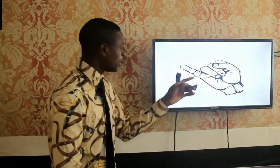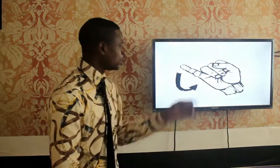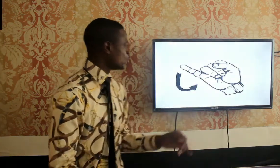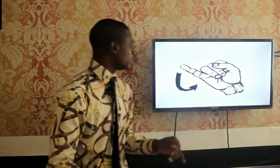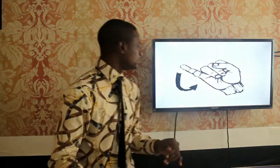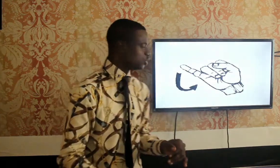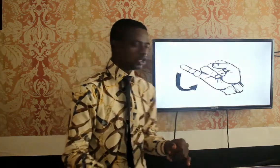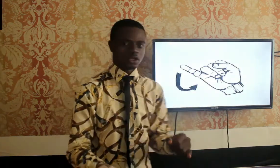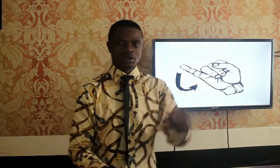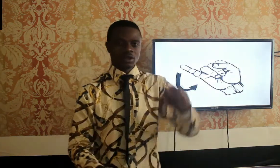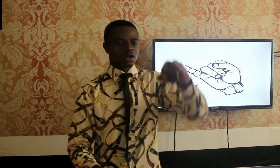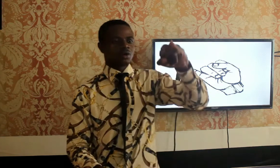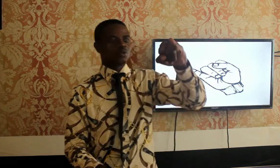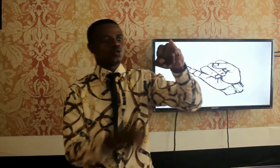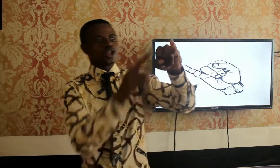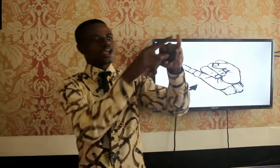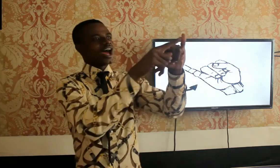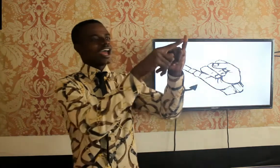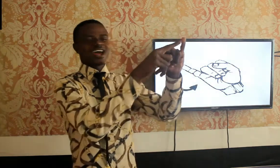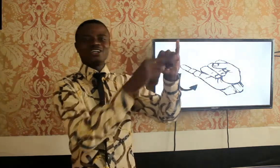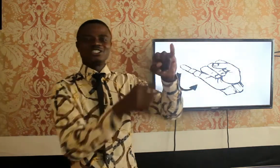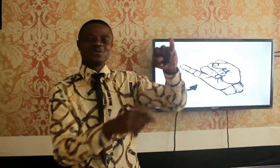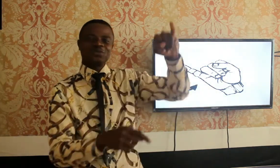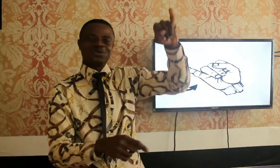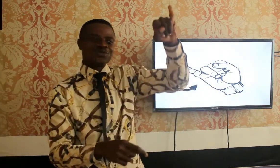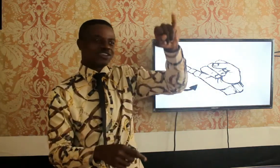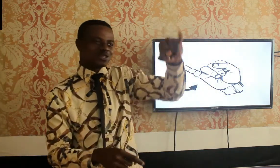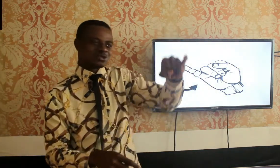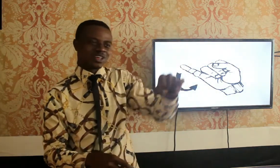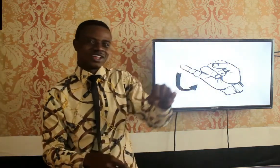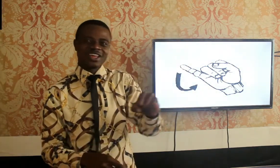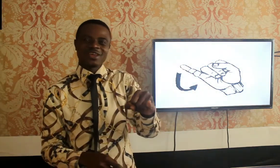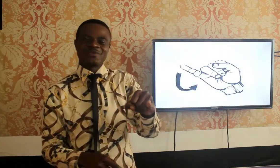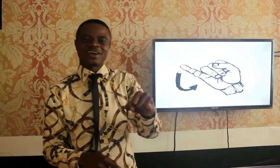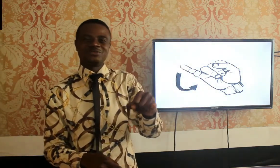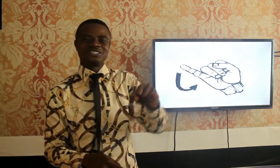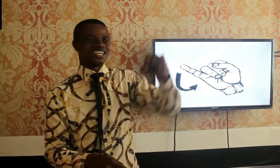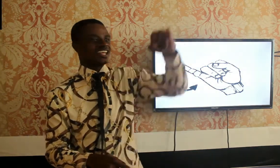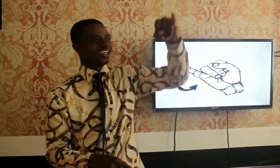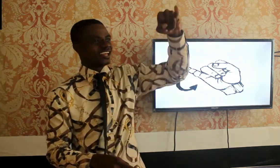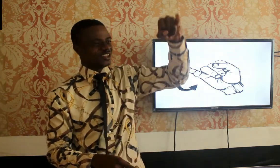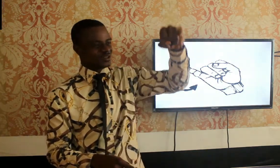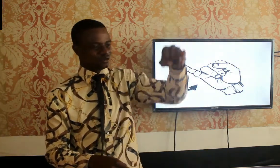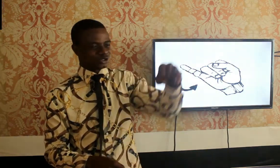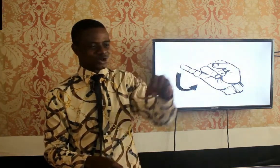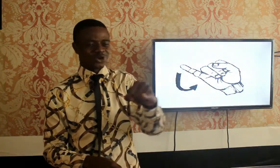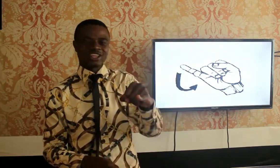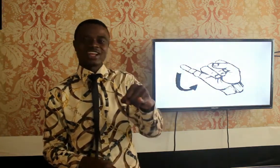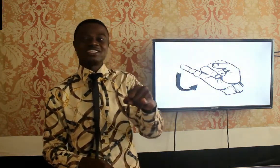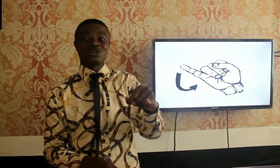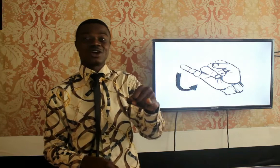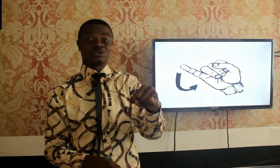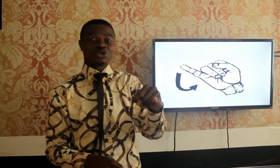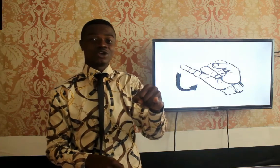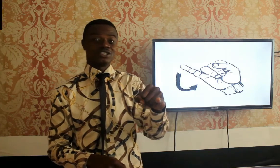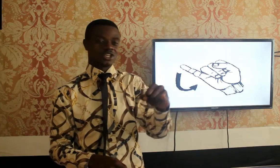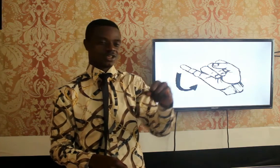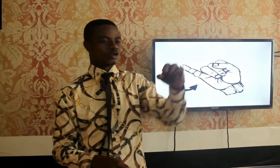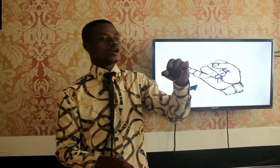The next one is J. With an I hand shape, you move it this way. It becomes J. You draw it as you are drawing J, or you